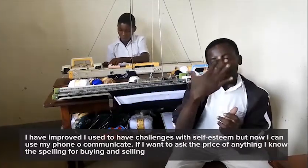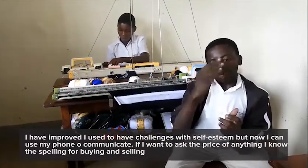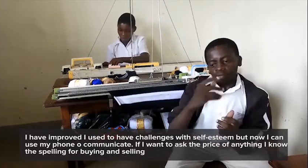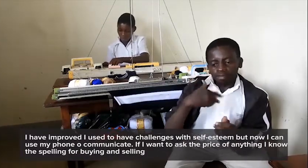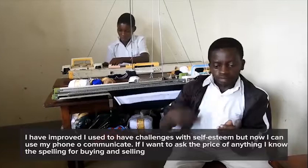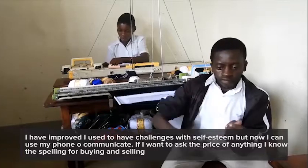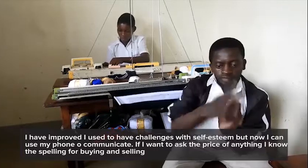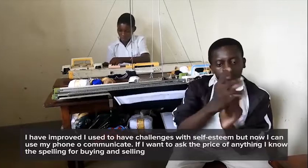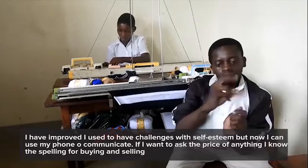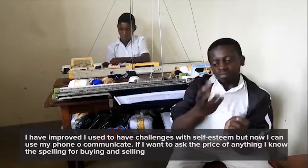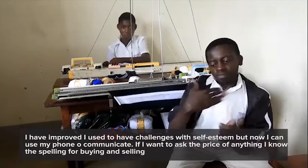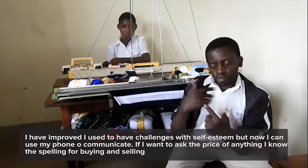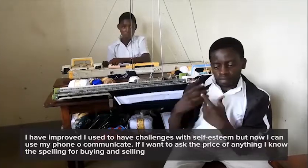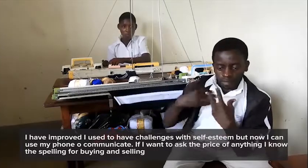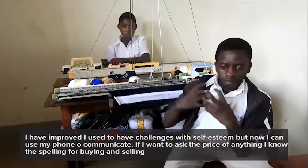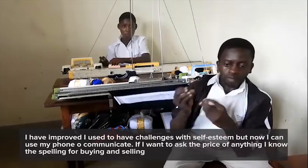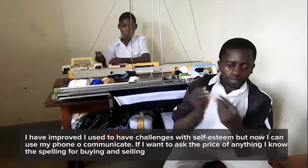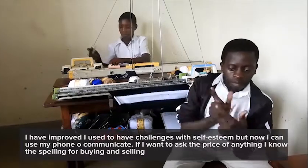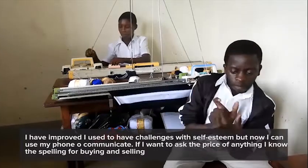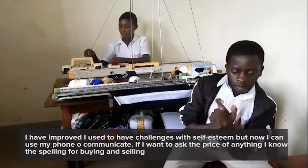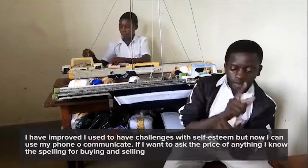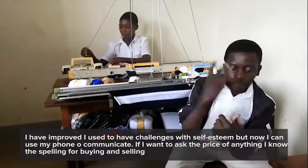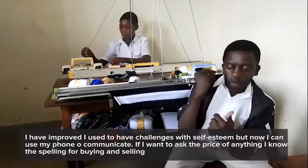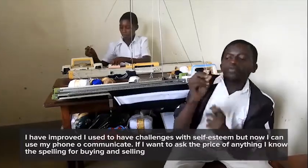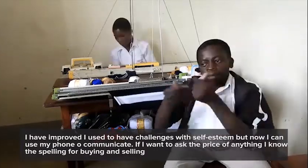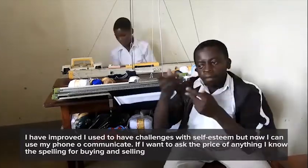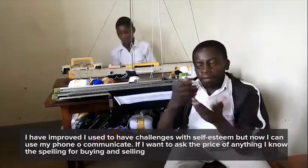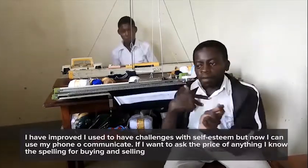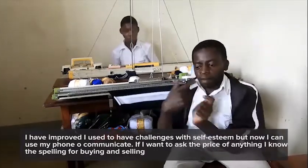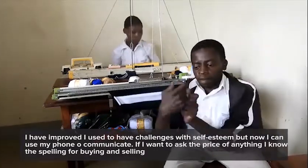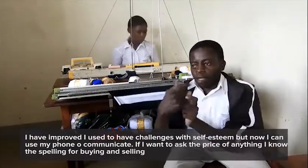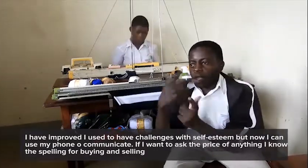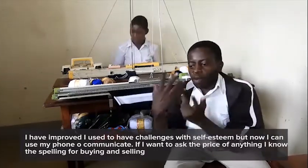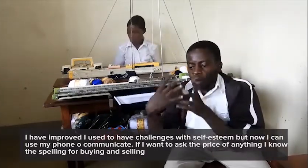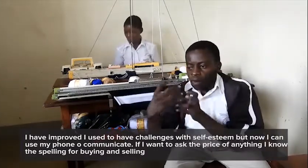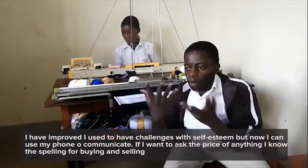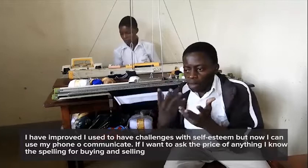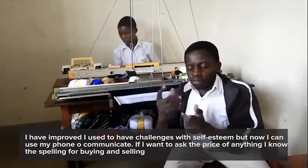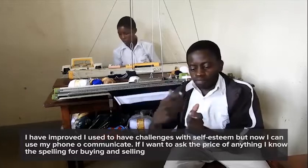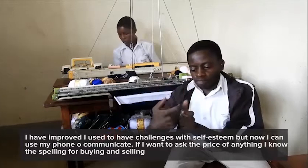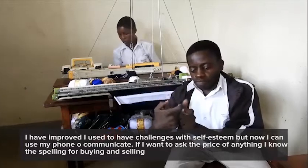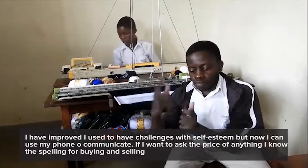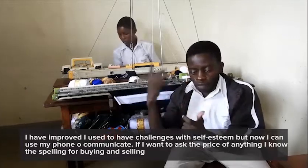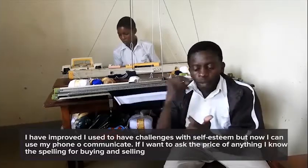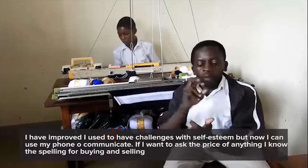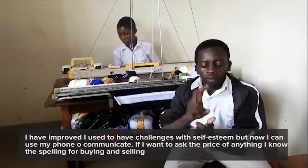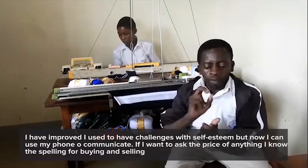much balance I have to give someone. All that information is what I can now type on phone to communicate with the